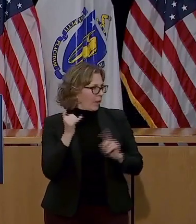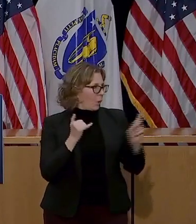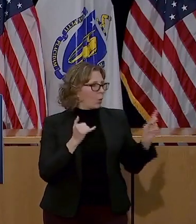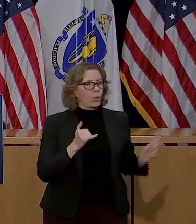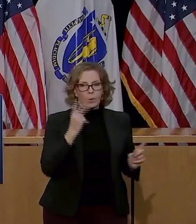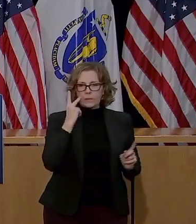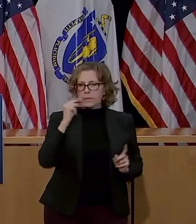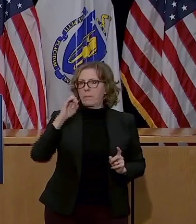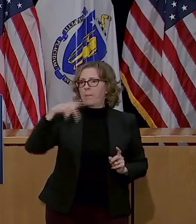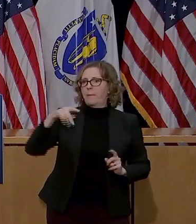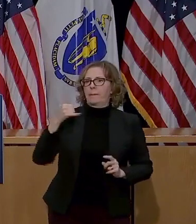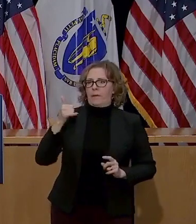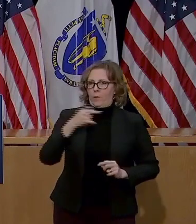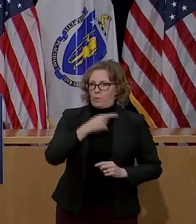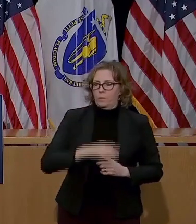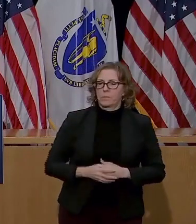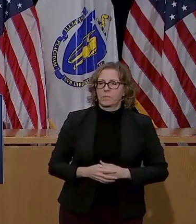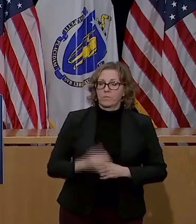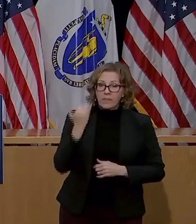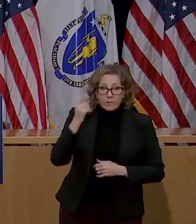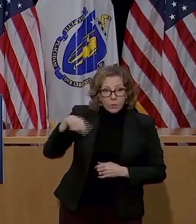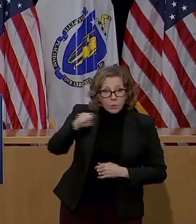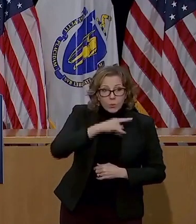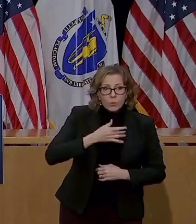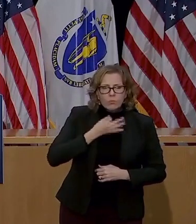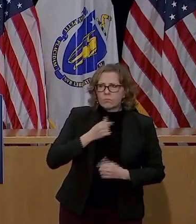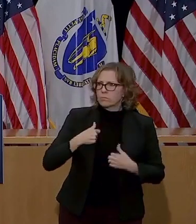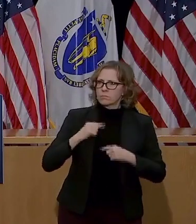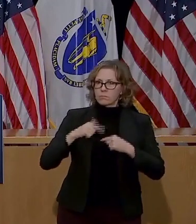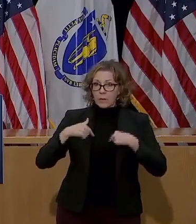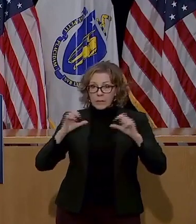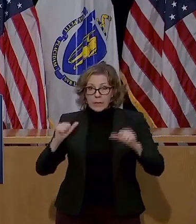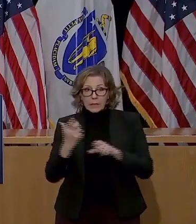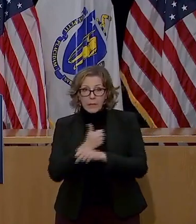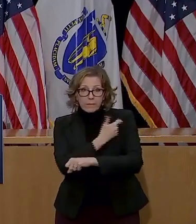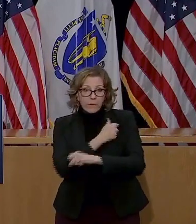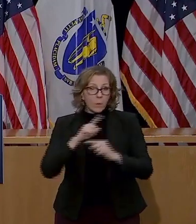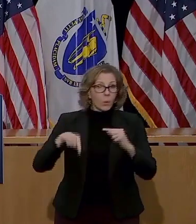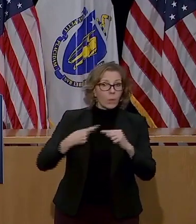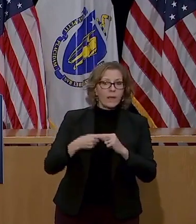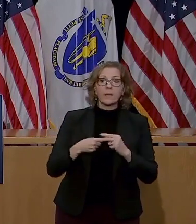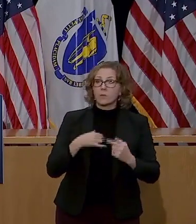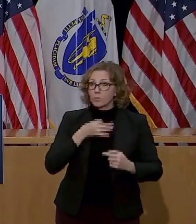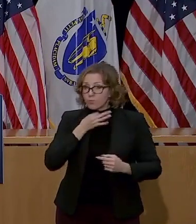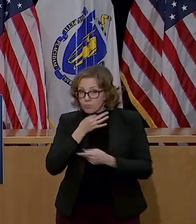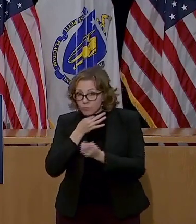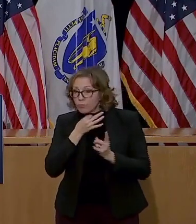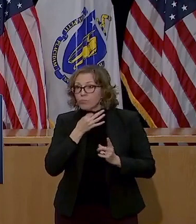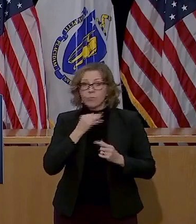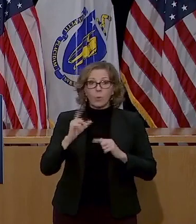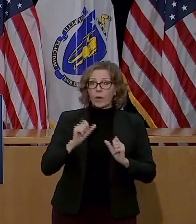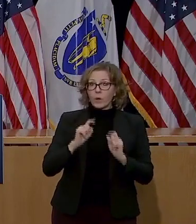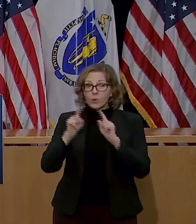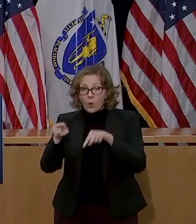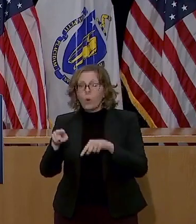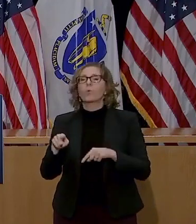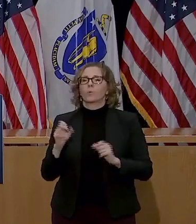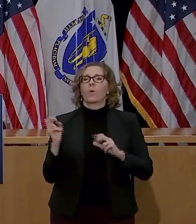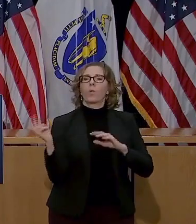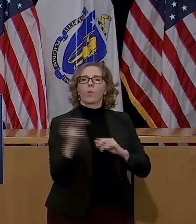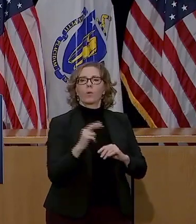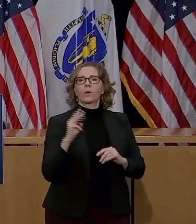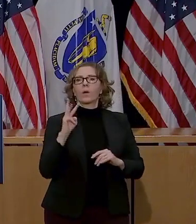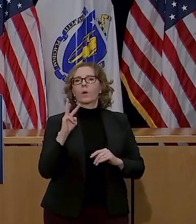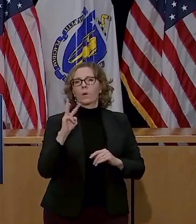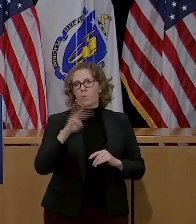questions about when you're eligible to receive vaccine and what sites are available to you, please visit the website and